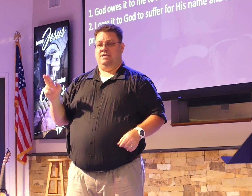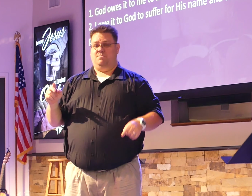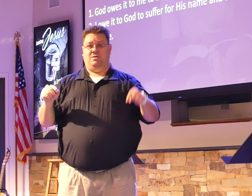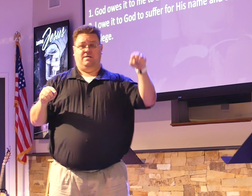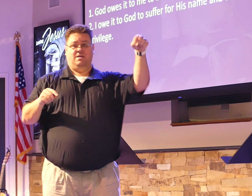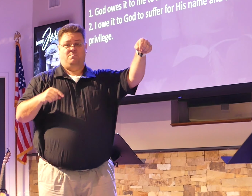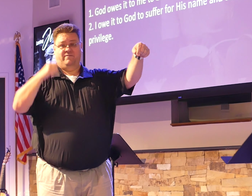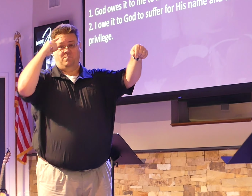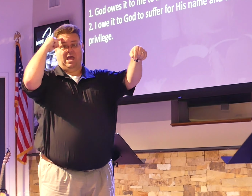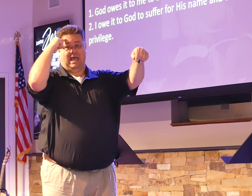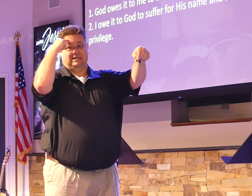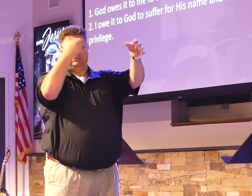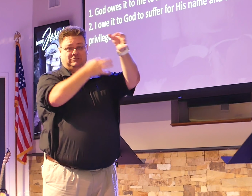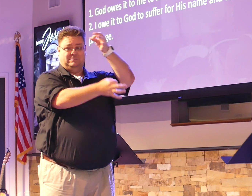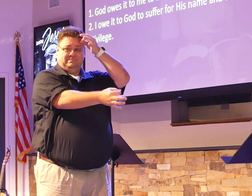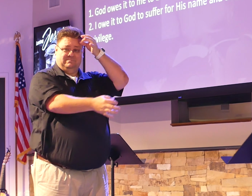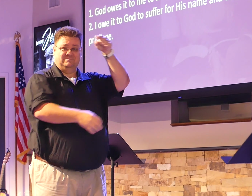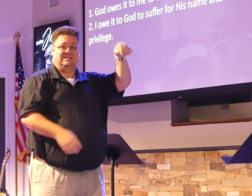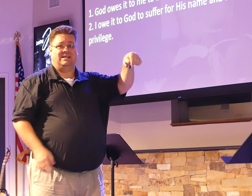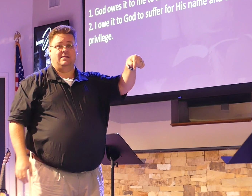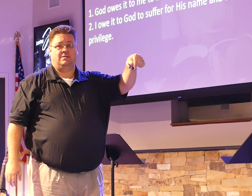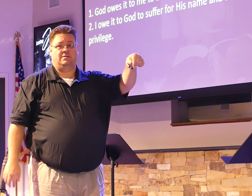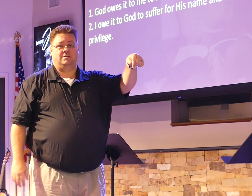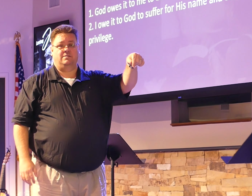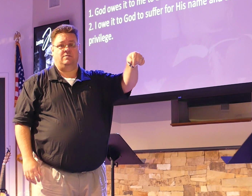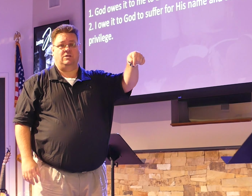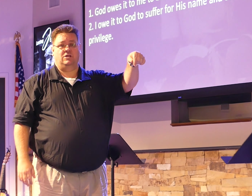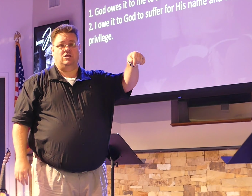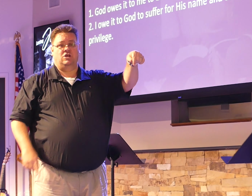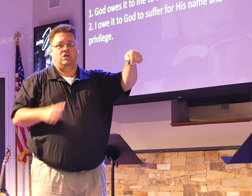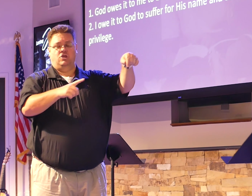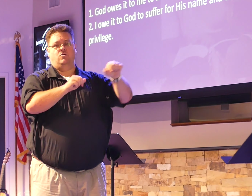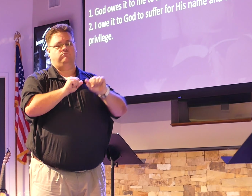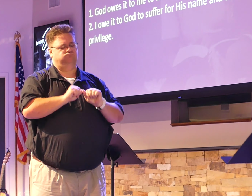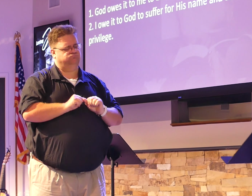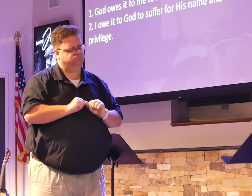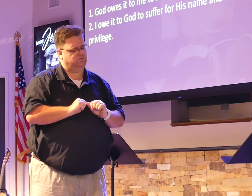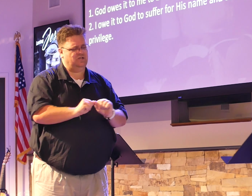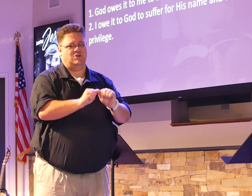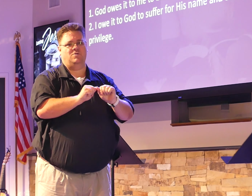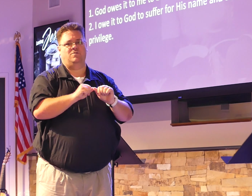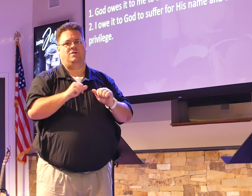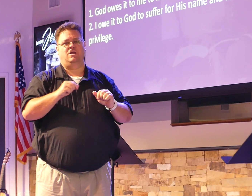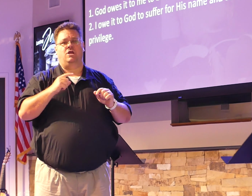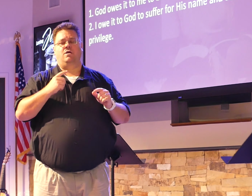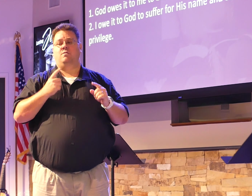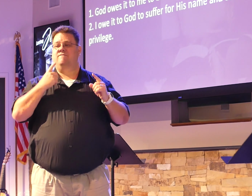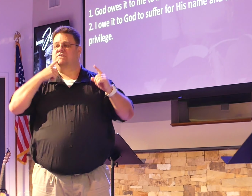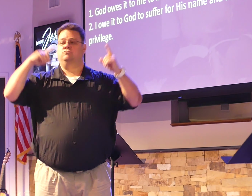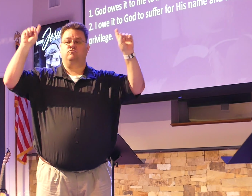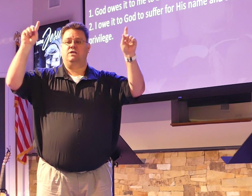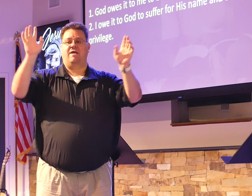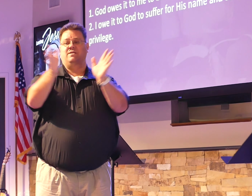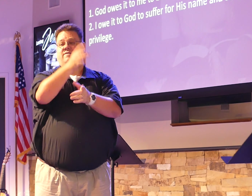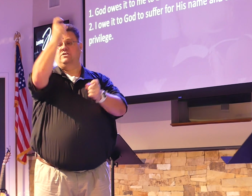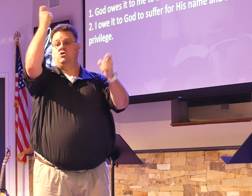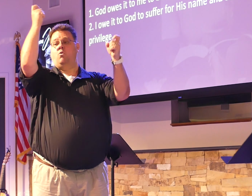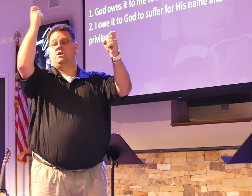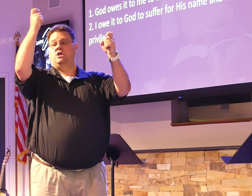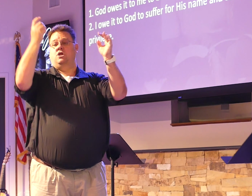is that second one, you will endure victoriously through suffering, and you'll even do it with joy